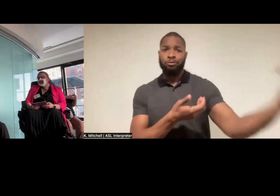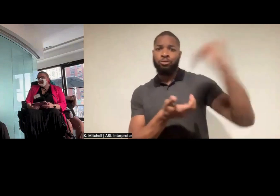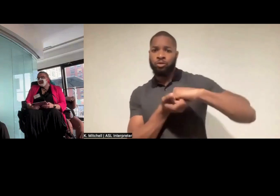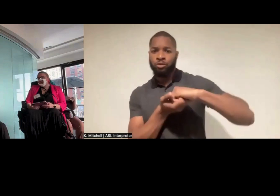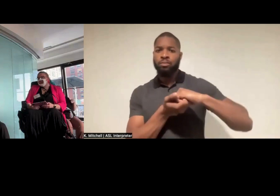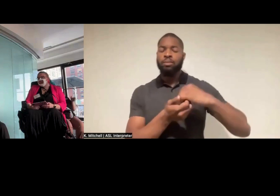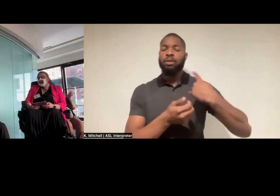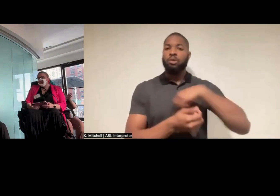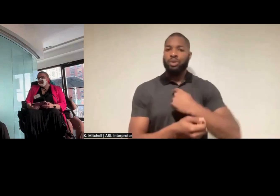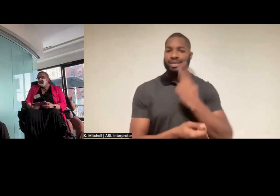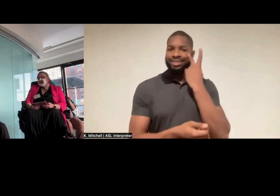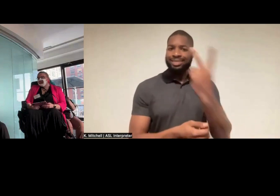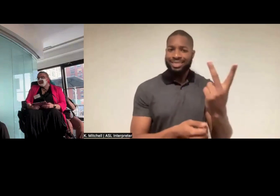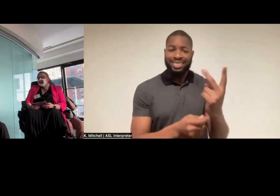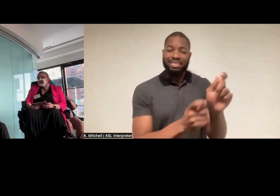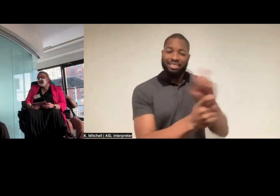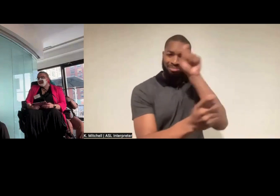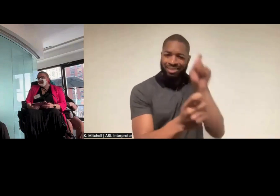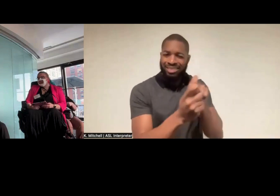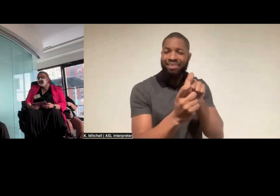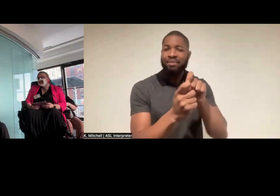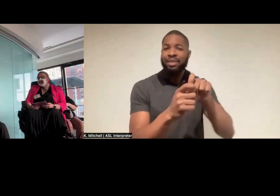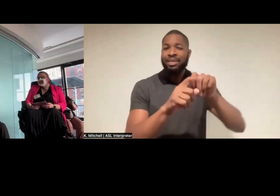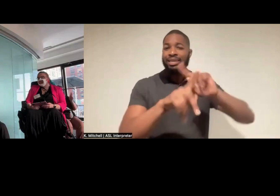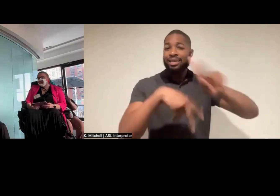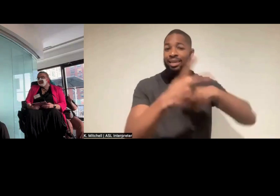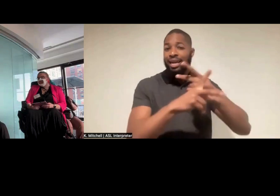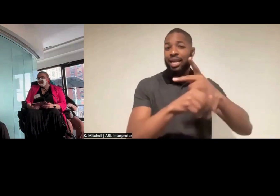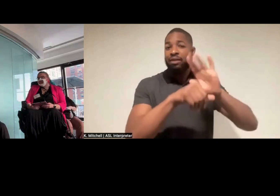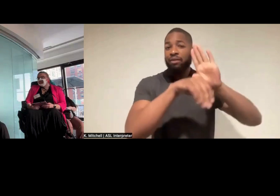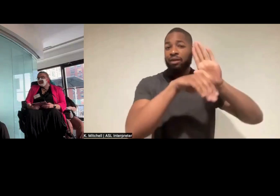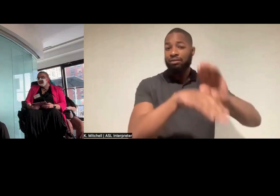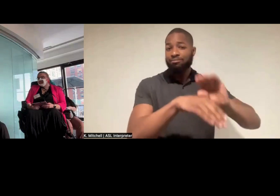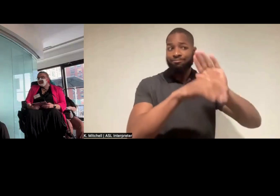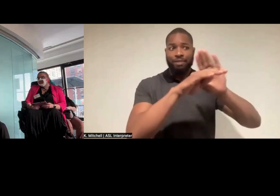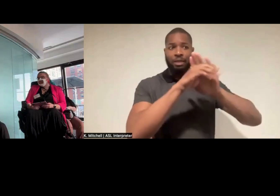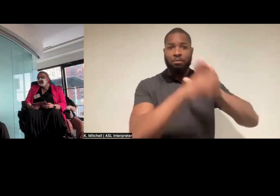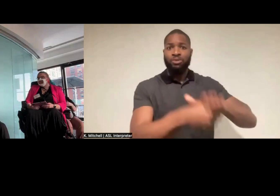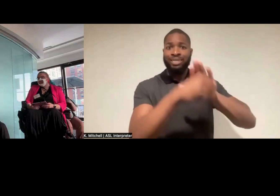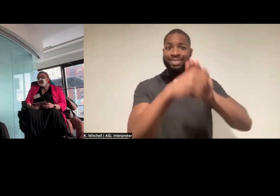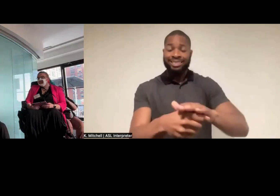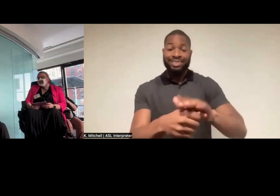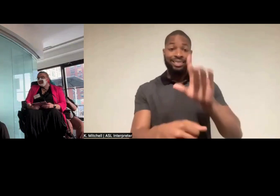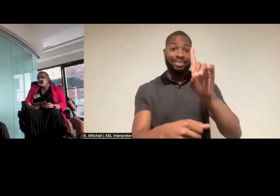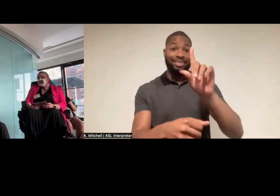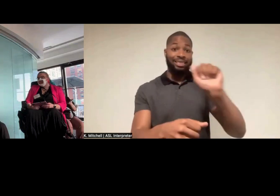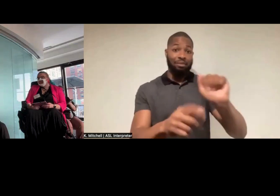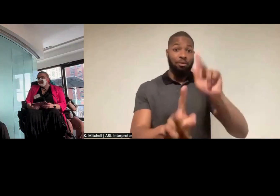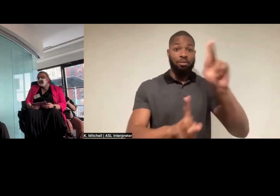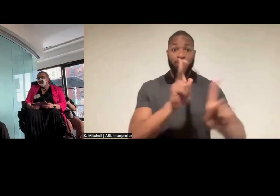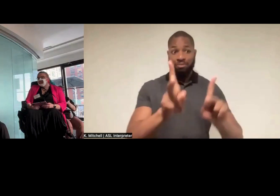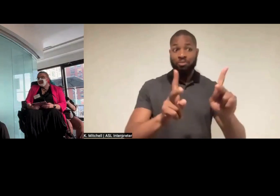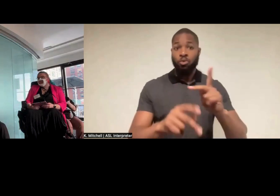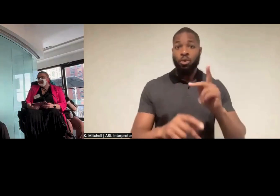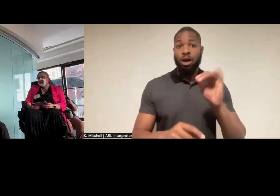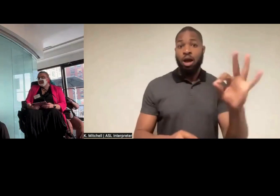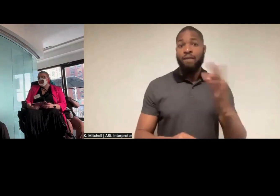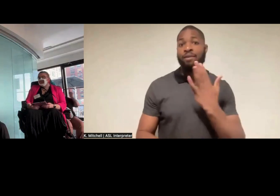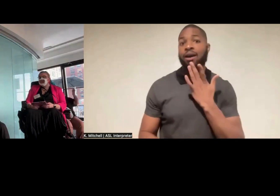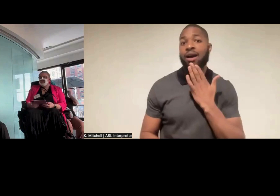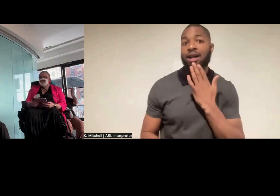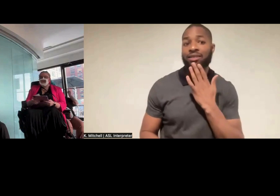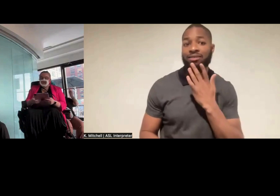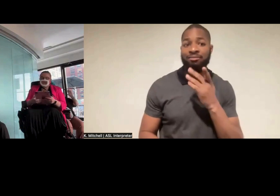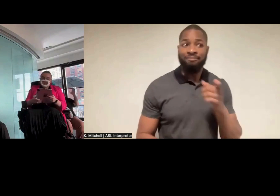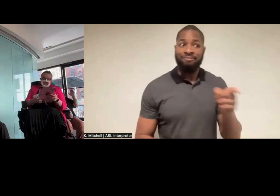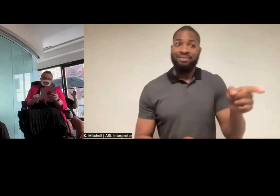oppressions that disabled people of color, how they are frequently different from those of their